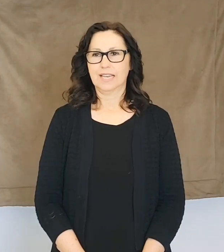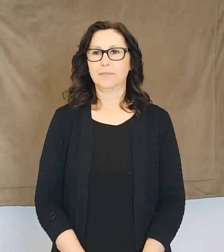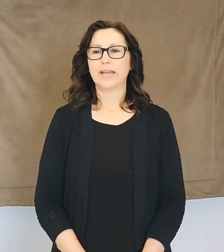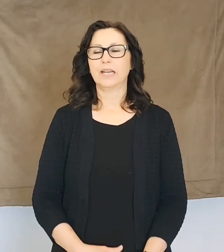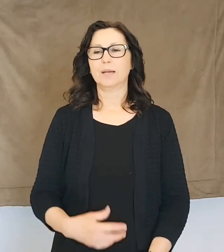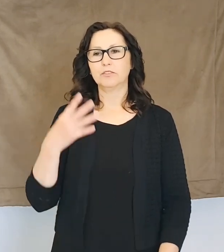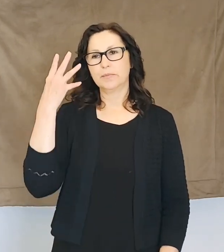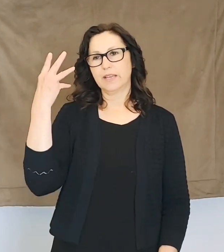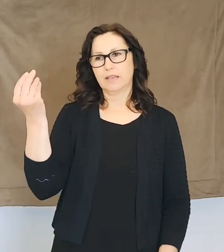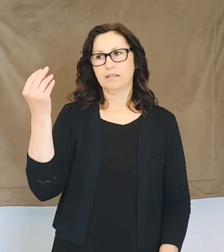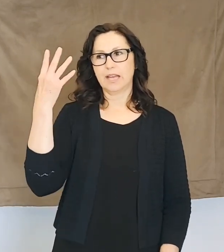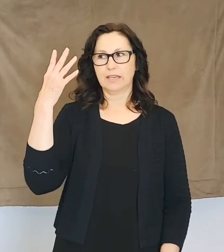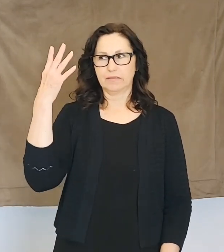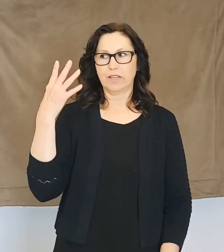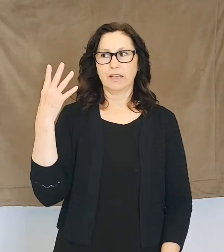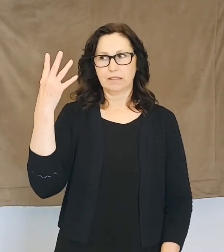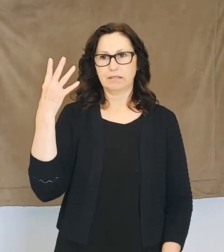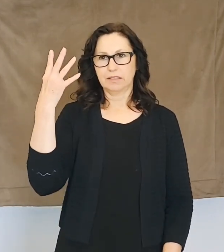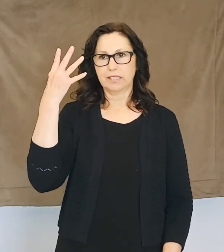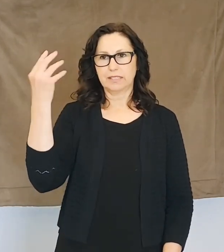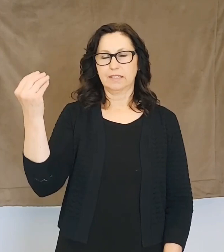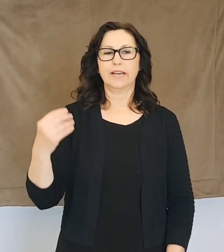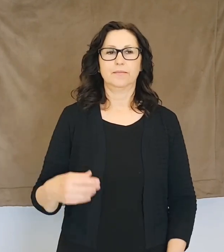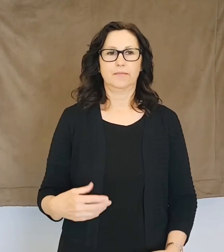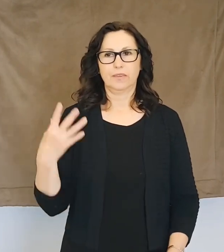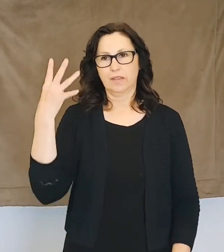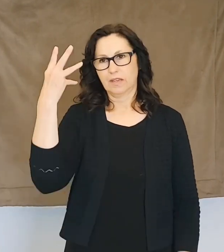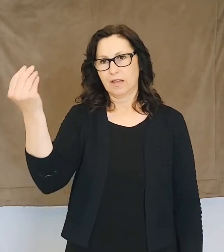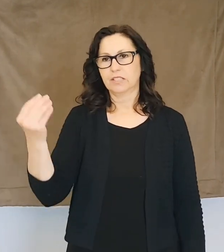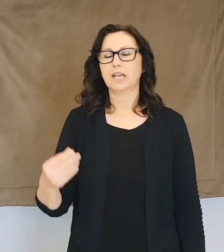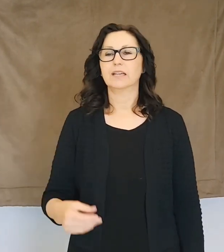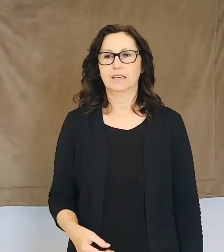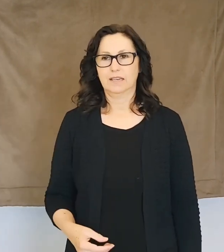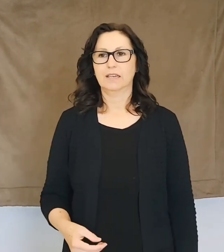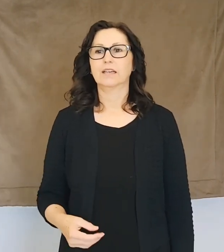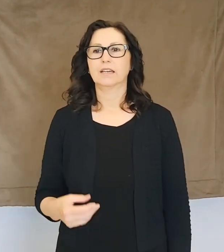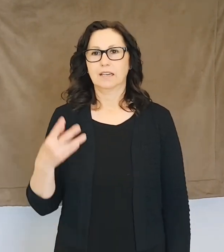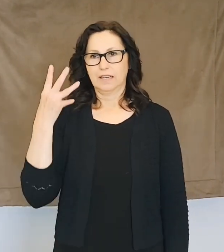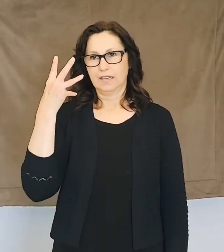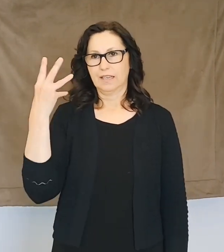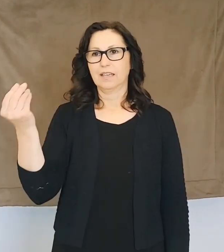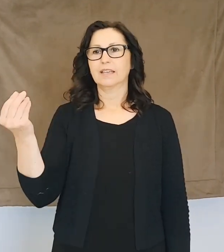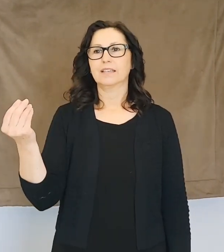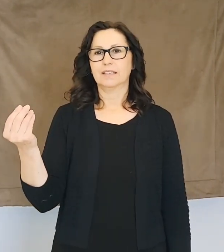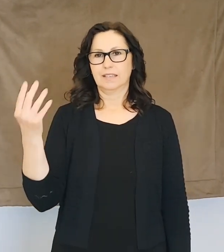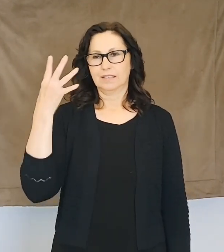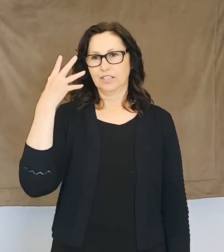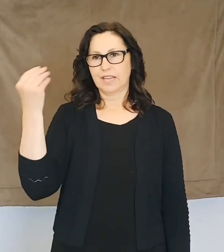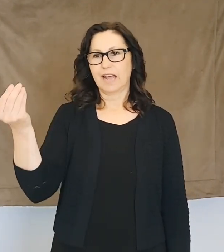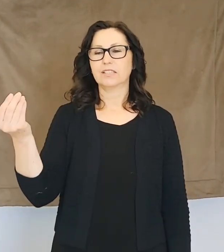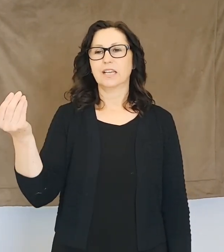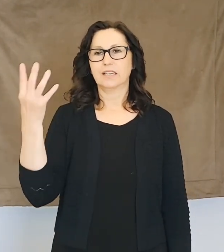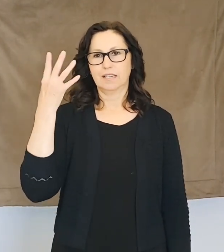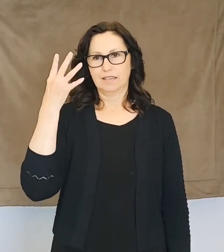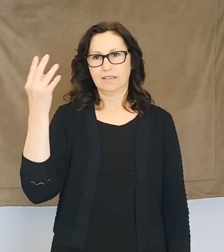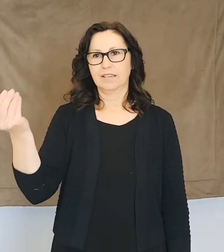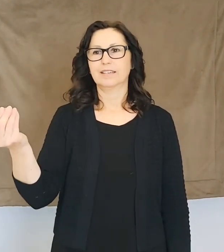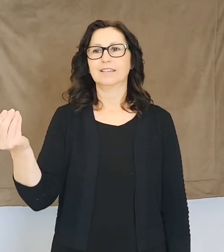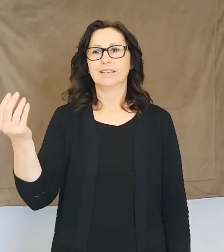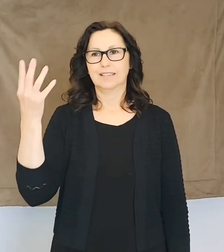Yep, and it comes from the kind of like this, yeah. Outside. So like kind of just like right. Just outside.